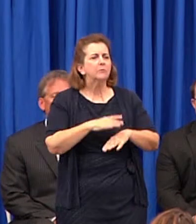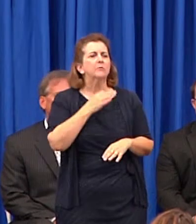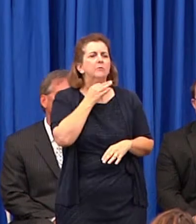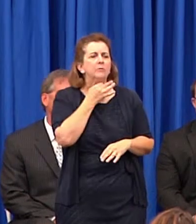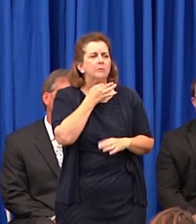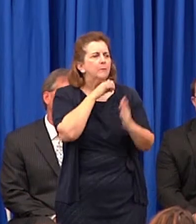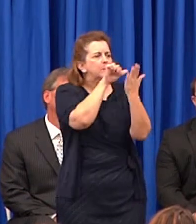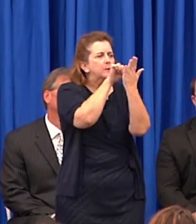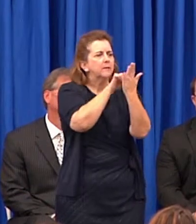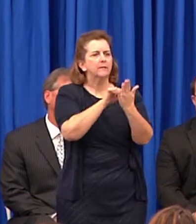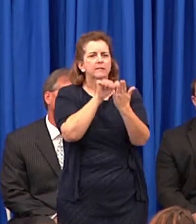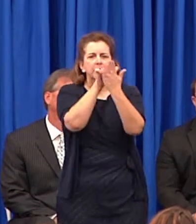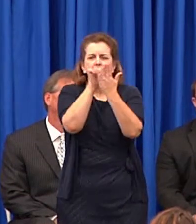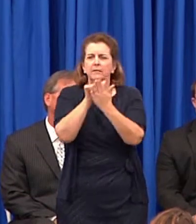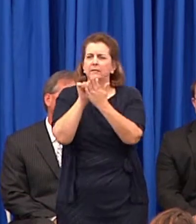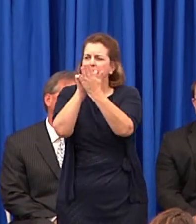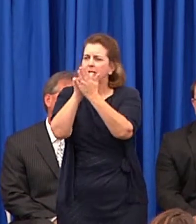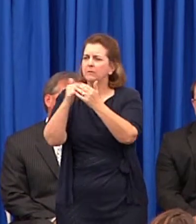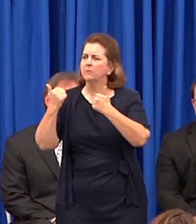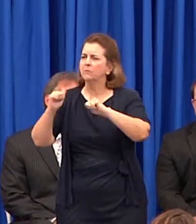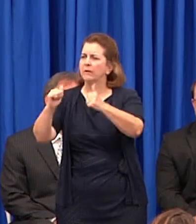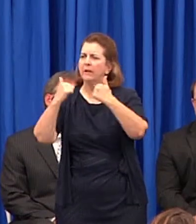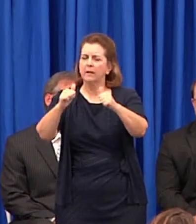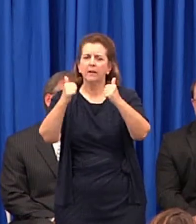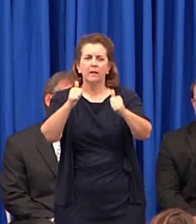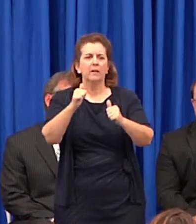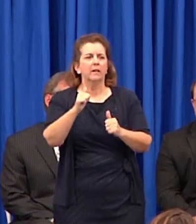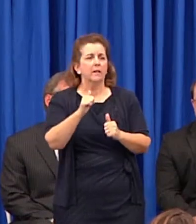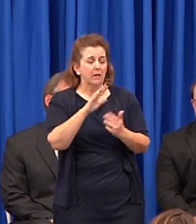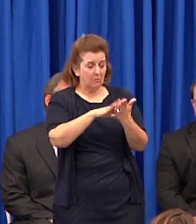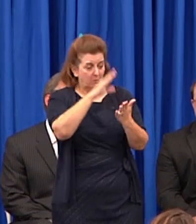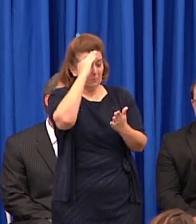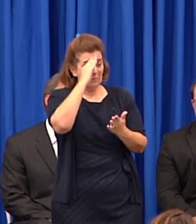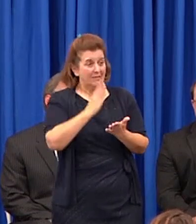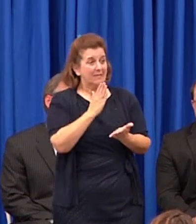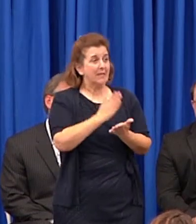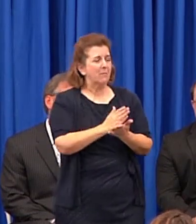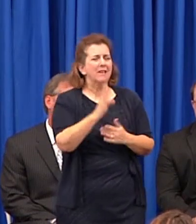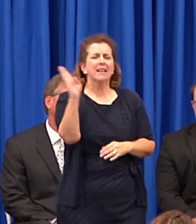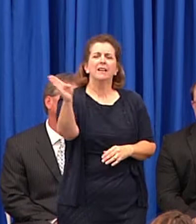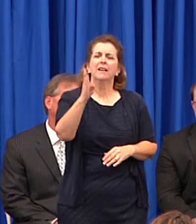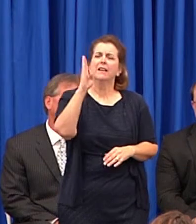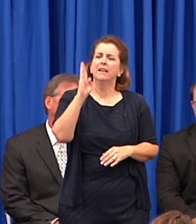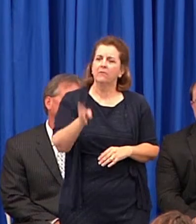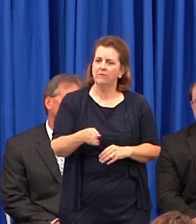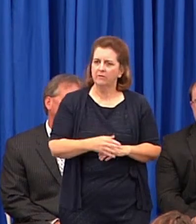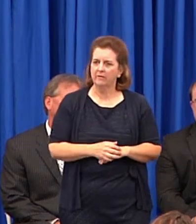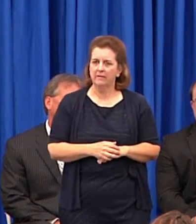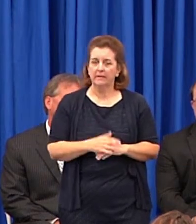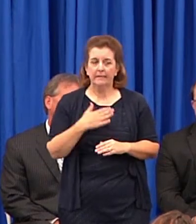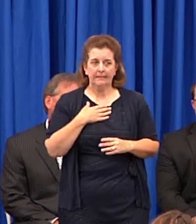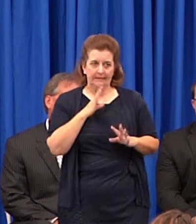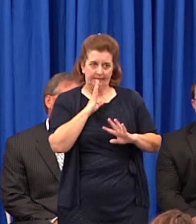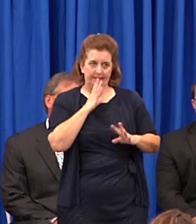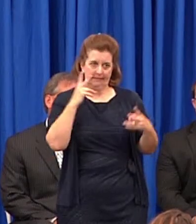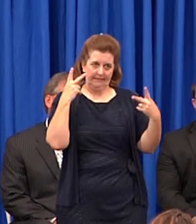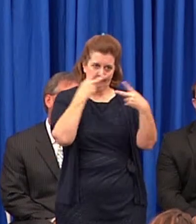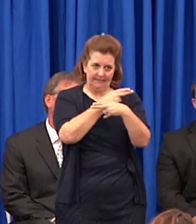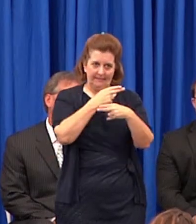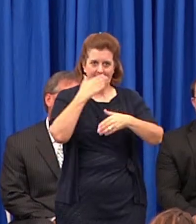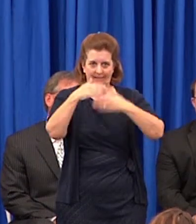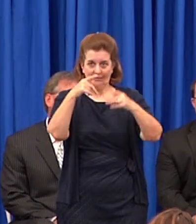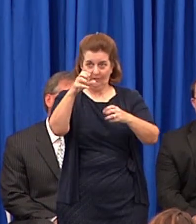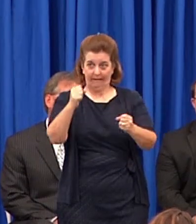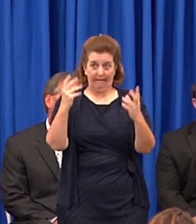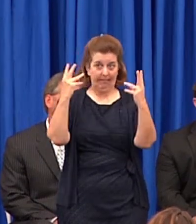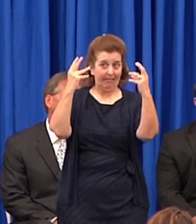new doors. Keep learning every day. Never, never stop learning. So let's get to the end of this so you can go through the exit